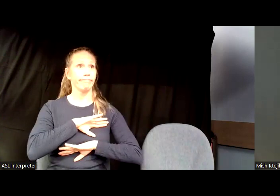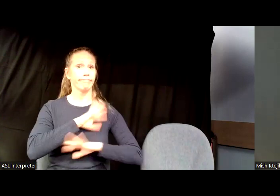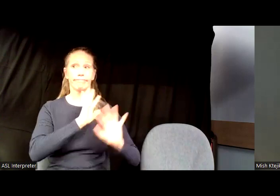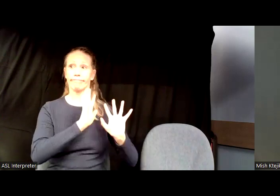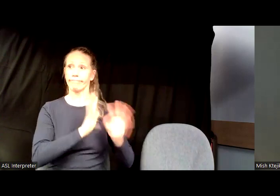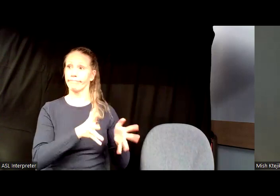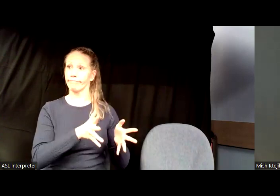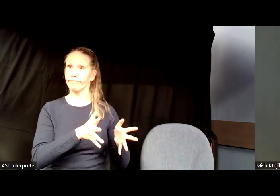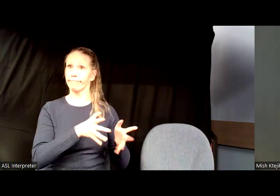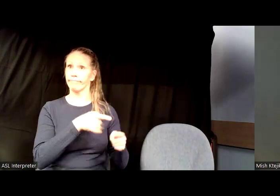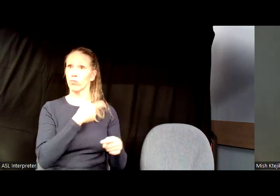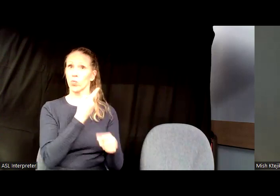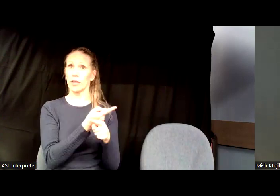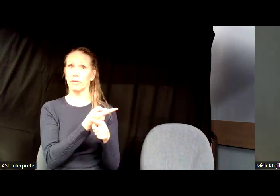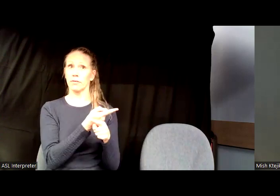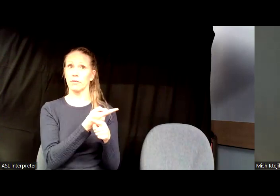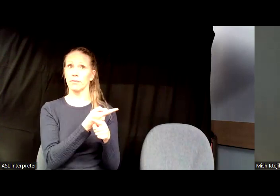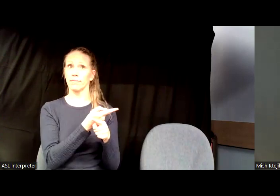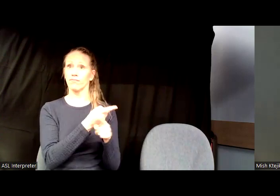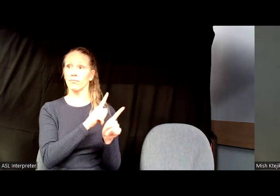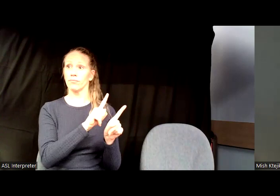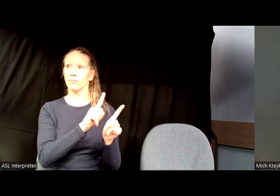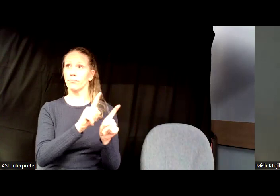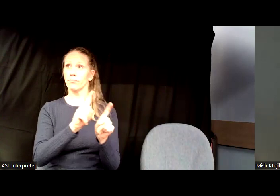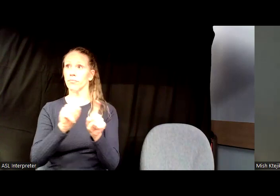is, correct?